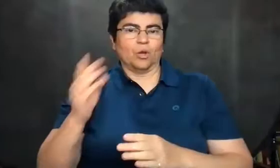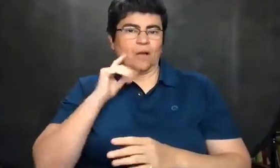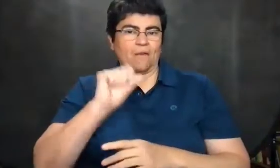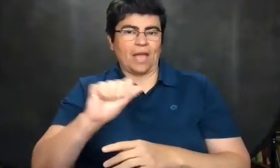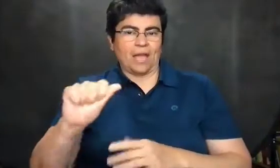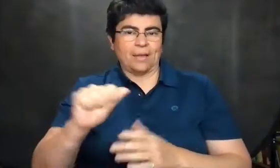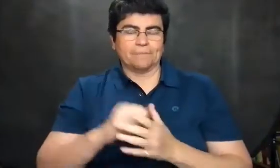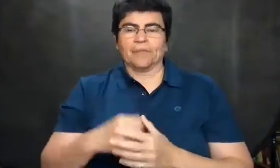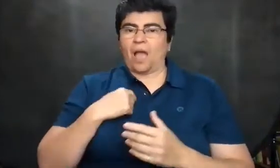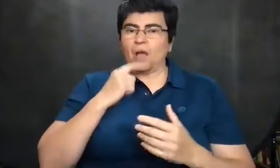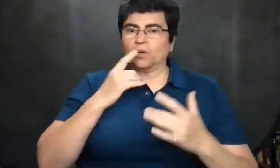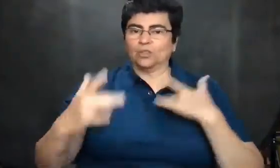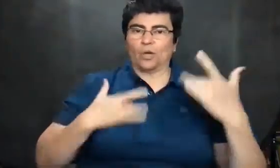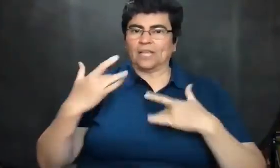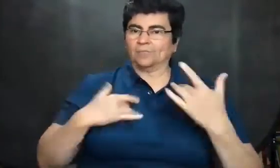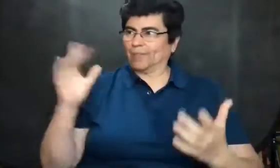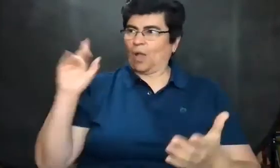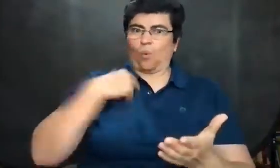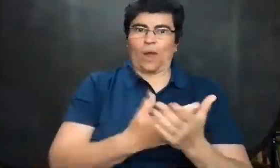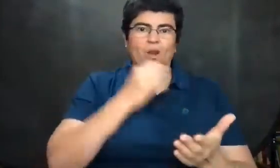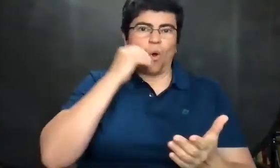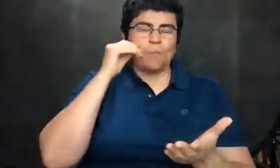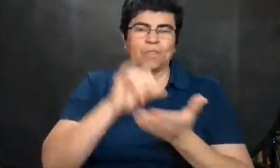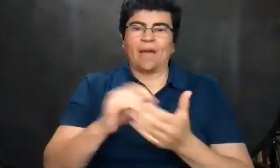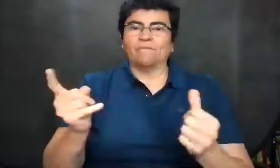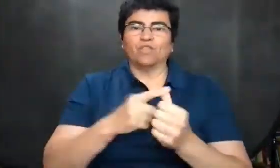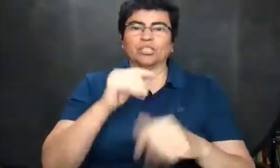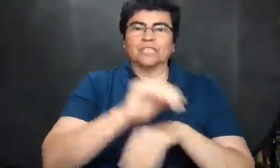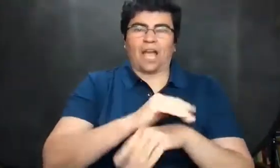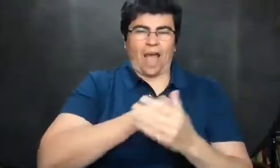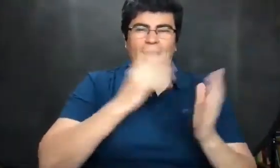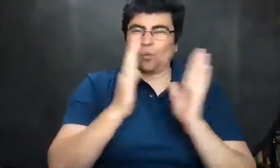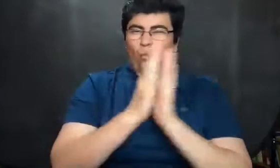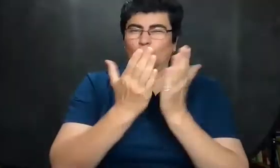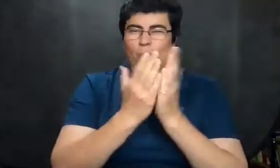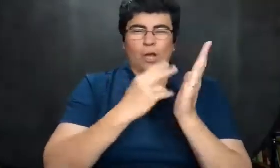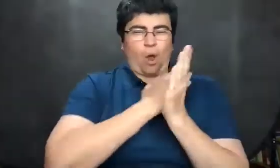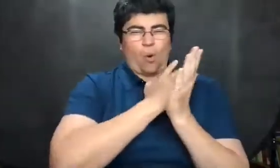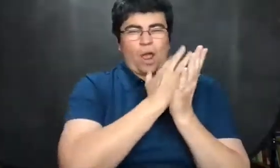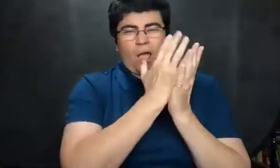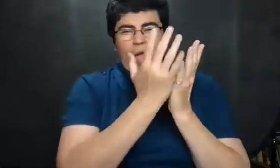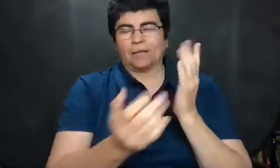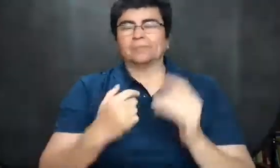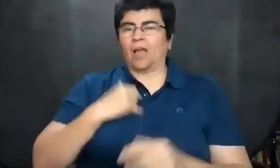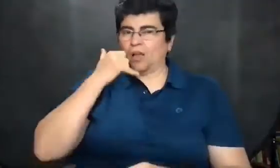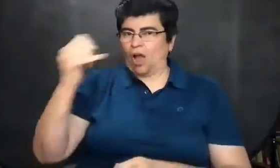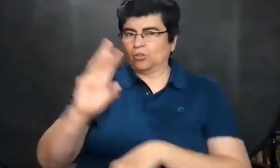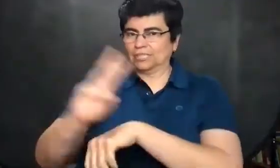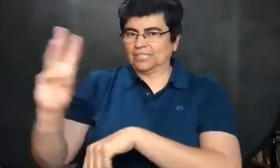was so excited. I went home that first night and I read the whole book cover to cover. Couldn't wait to call her. At 6 a.m. I called her and I told her what was